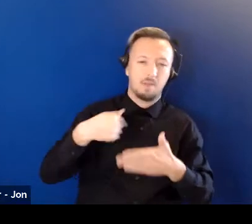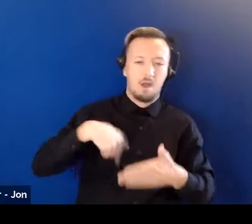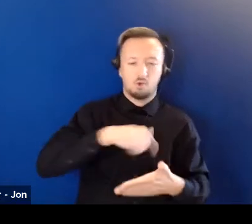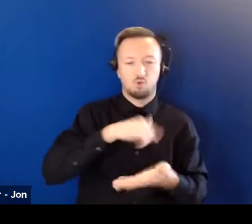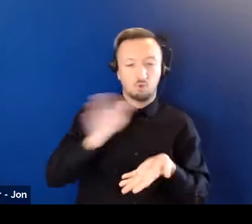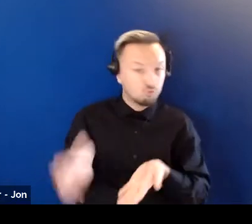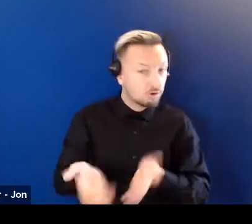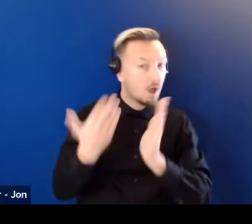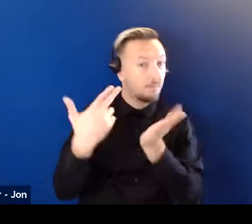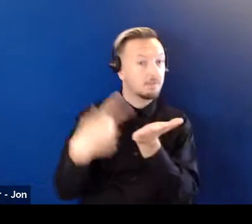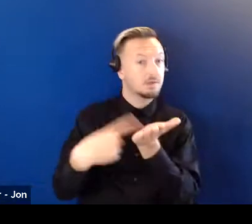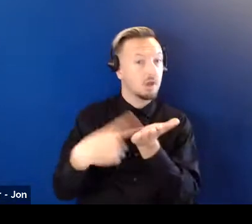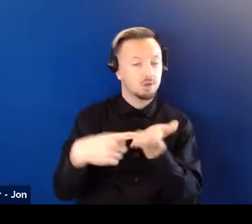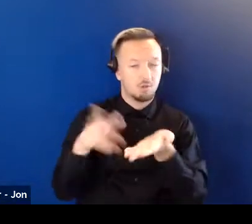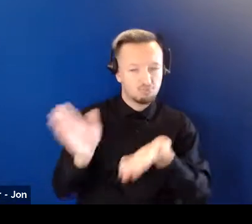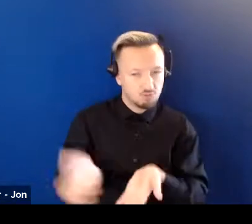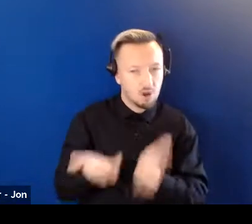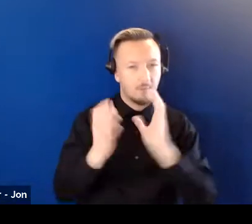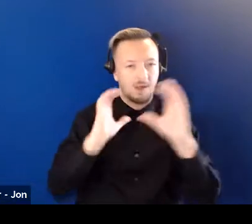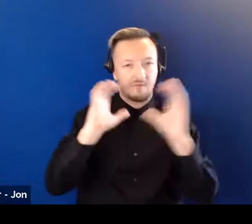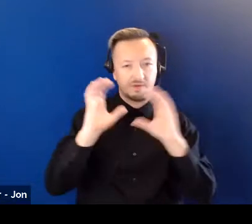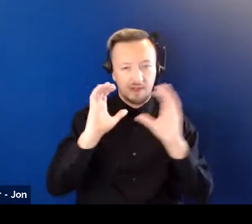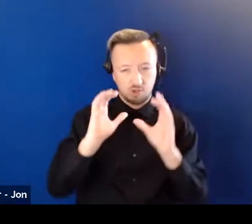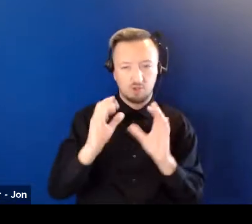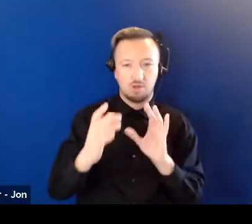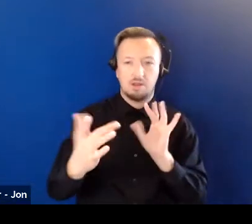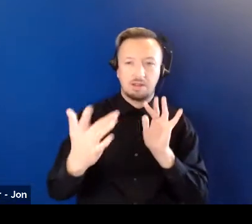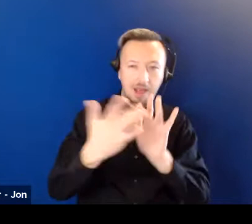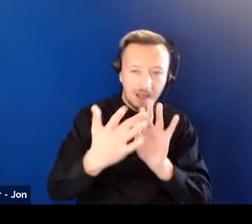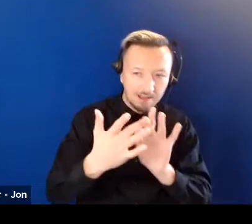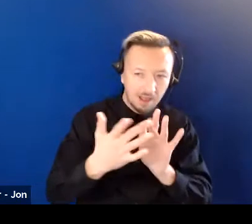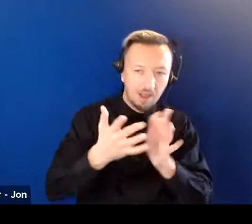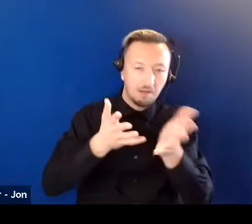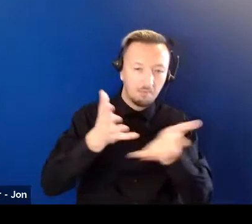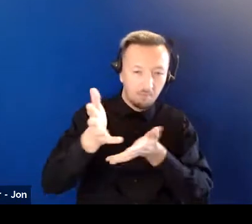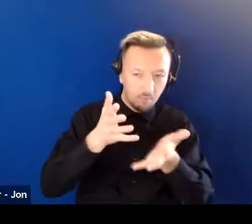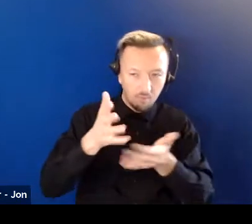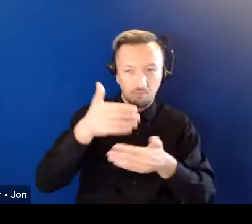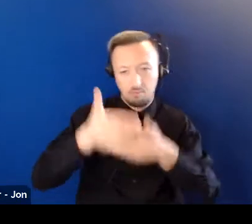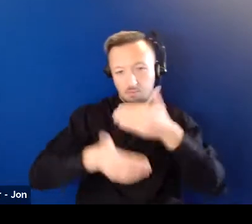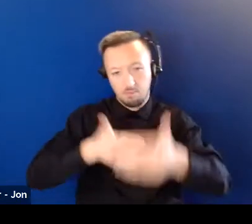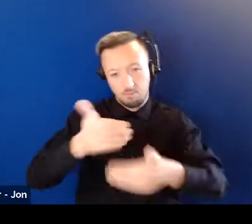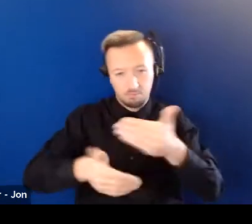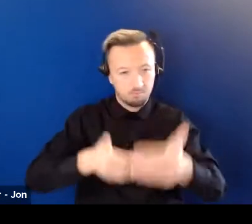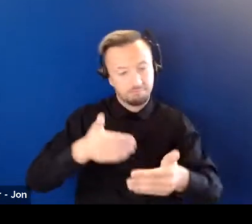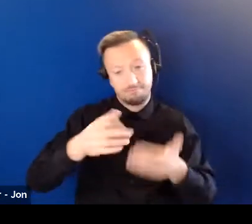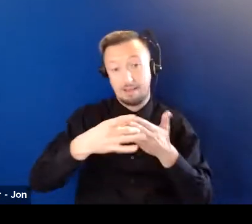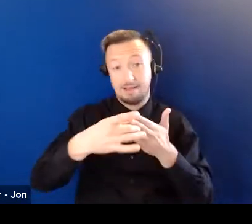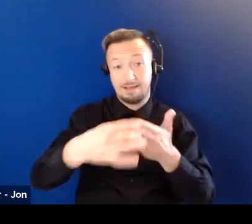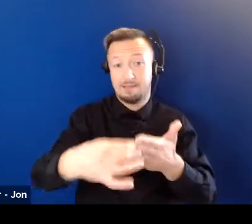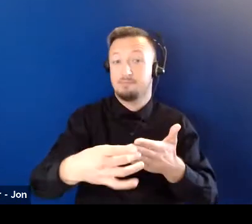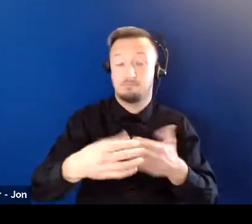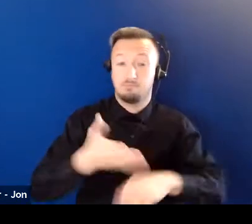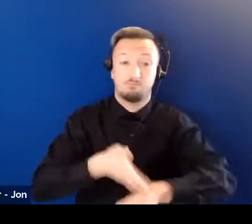to just understand how we could expand that outside of the parameters of this project. And that's been exactly what has happened. We're